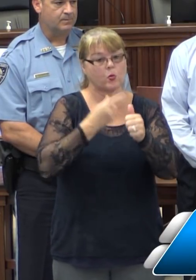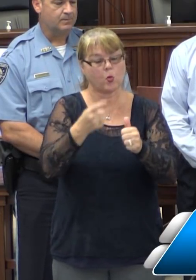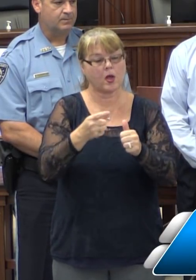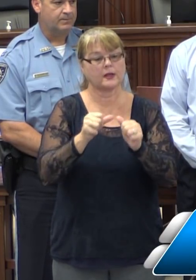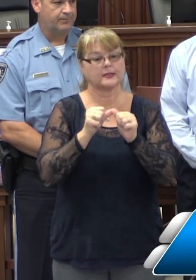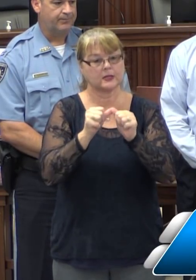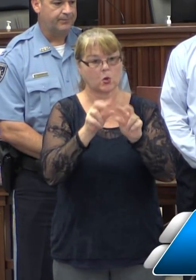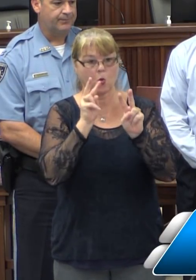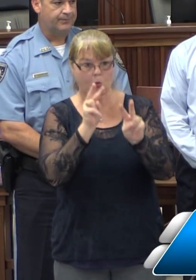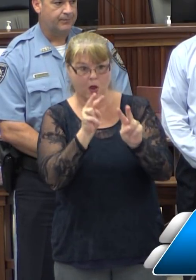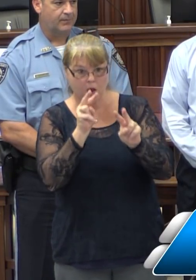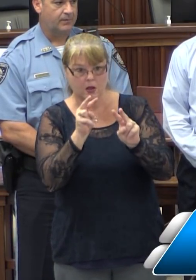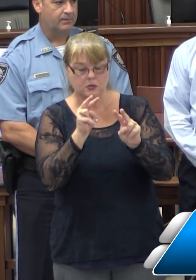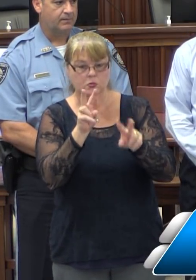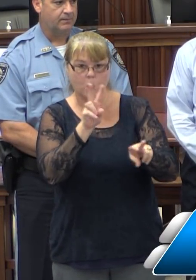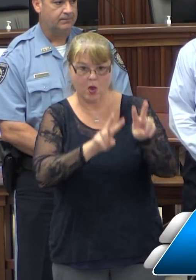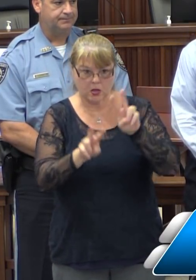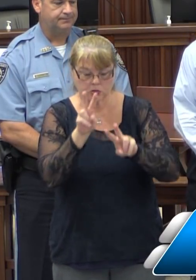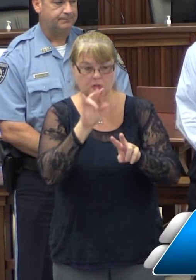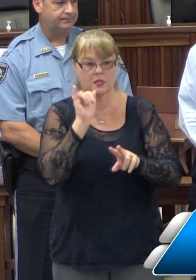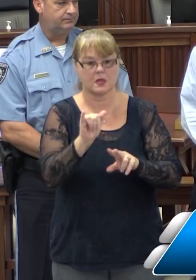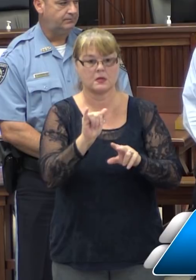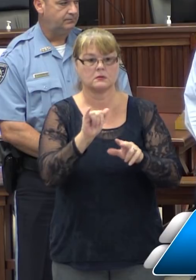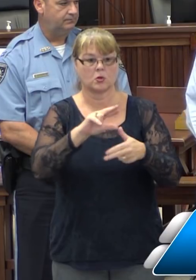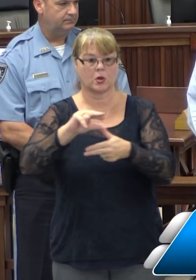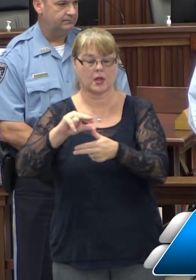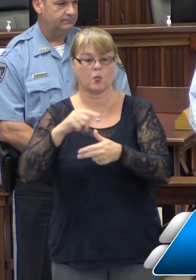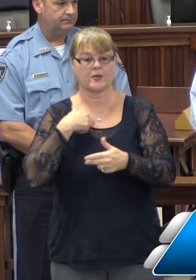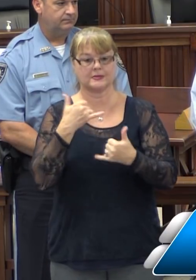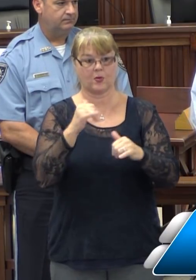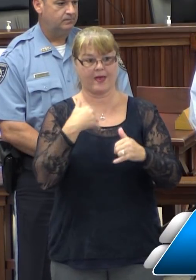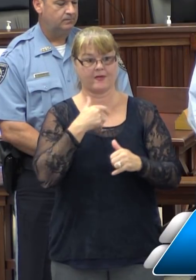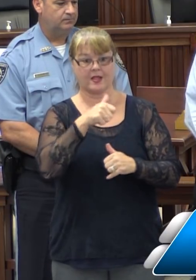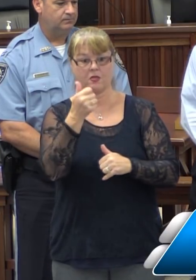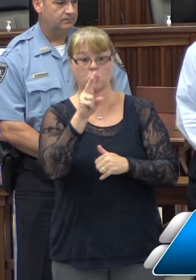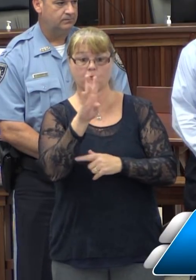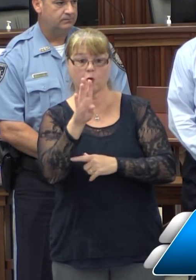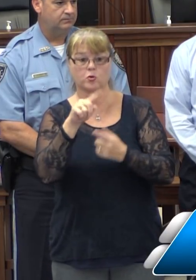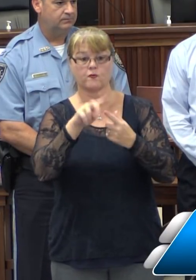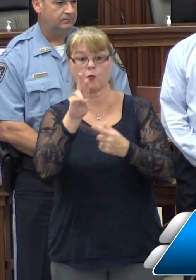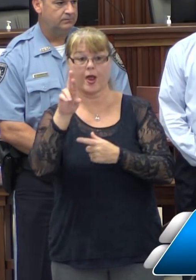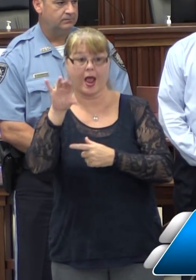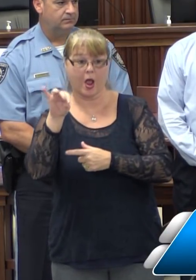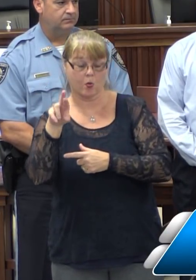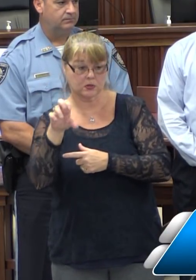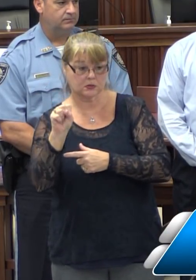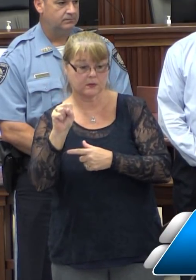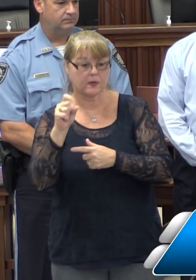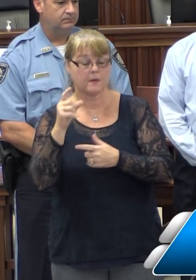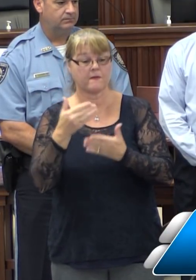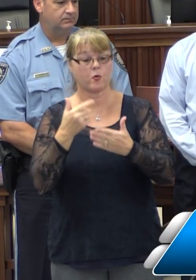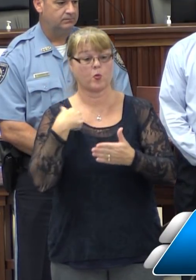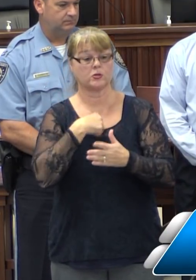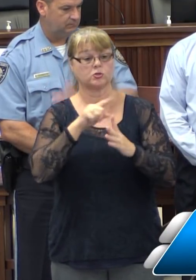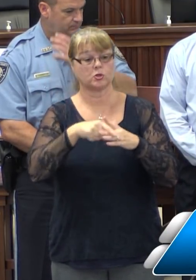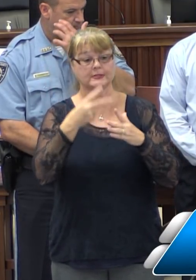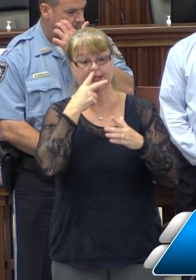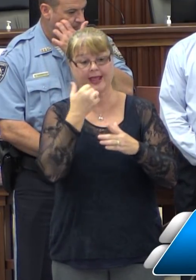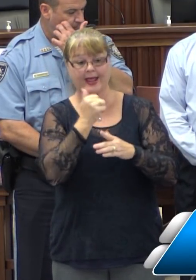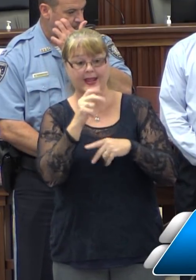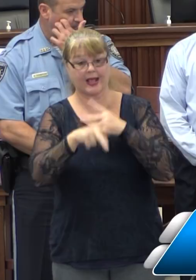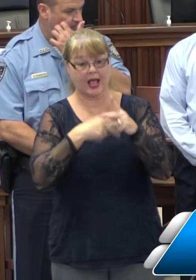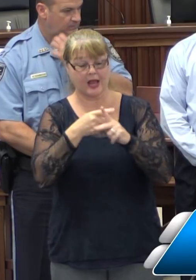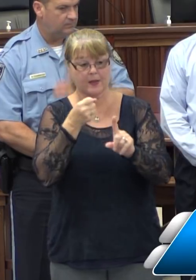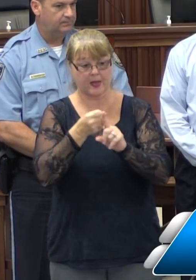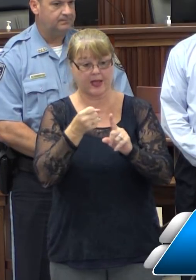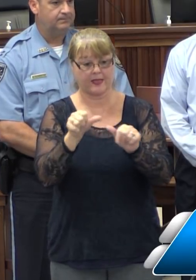maintain vigilance in monitoring the storm. We still have another 24 hours, possibly 48 hours before we start seeing any impacts to